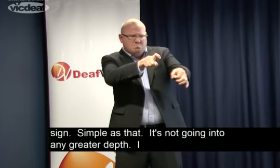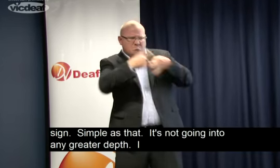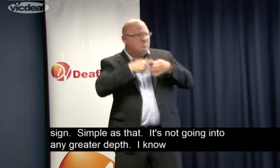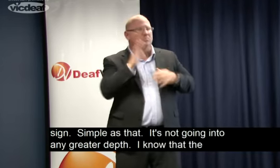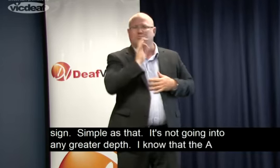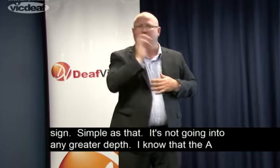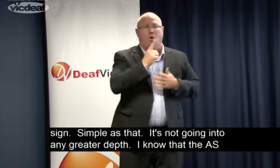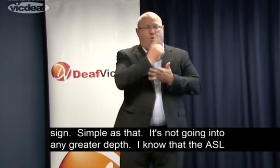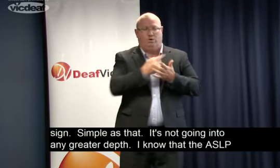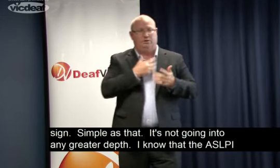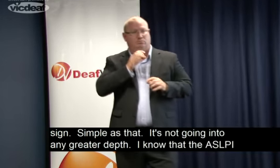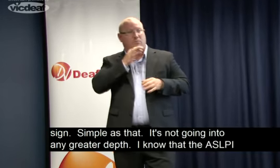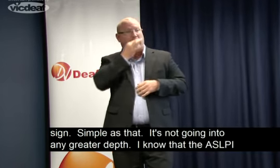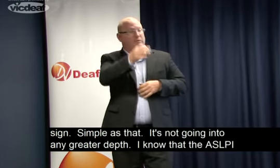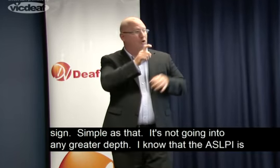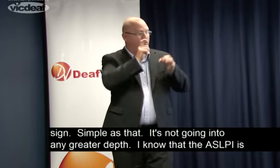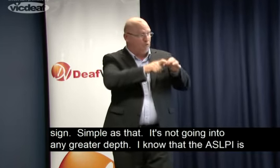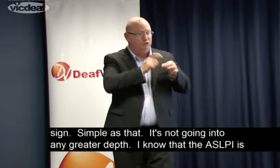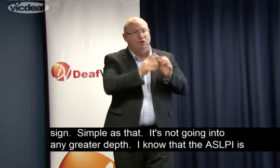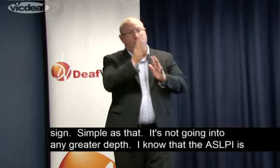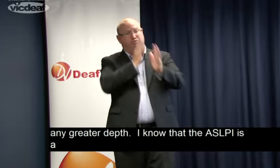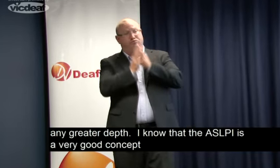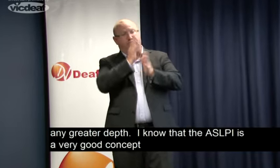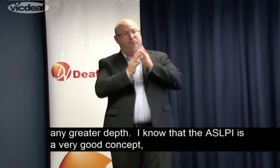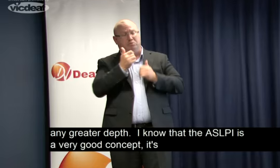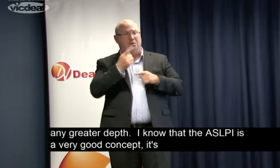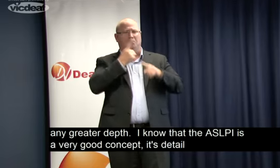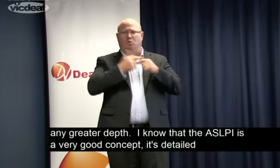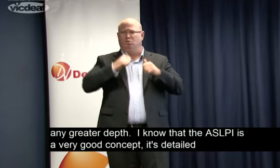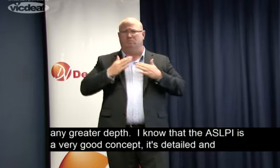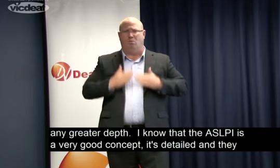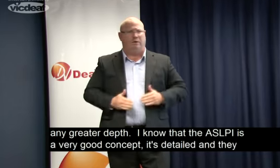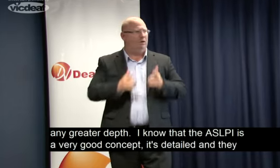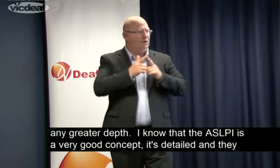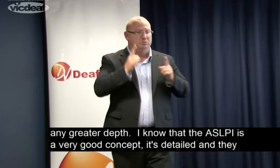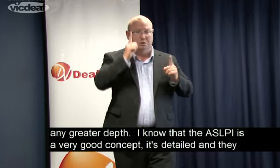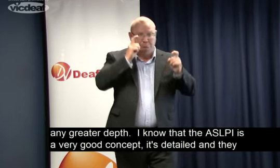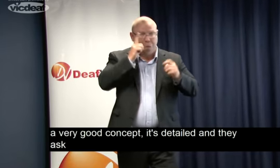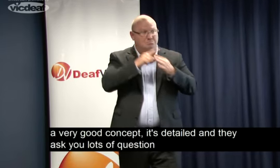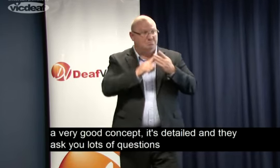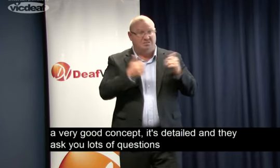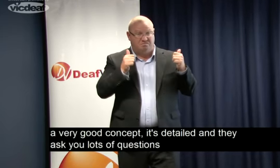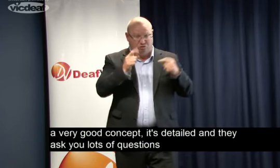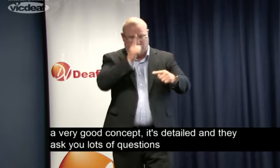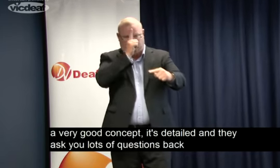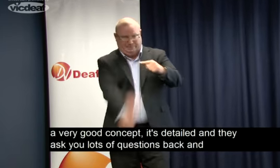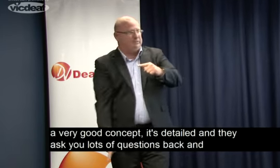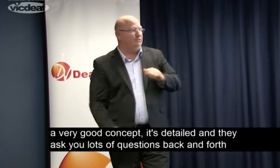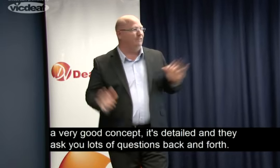detailed. They ask you lots of questions back and forth, and that's not what we're doing. We're asking a question, we're seeking a response, looking at facial expression,